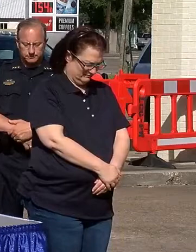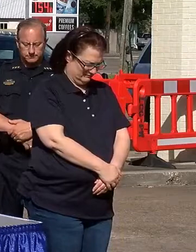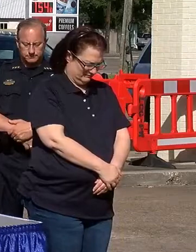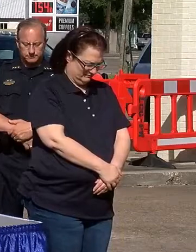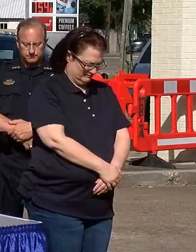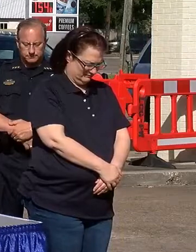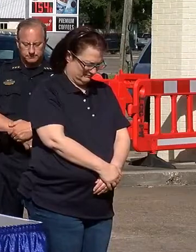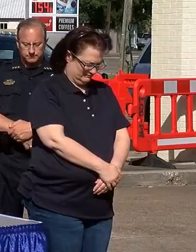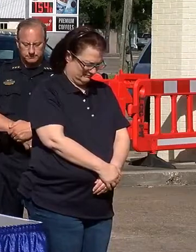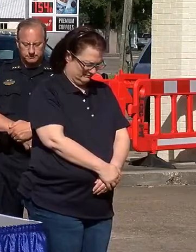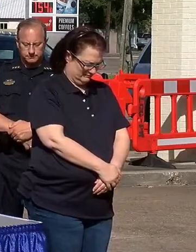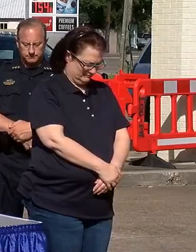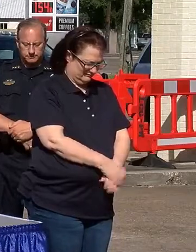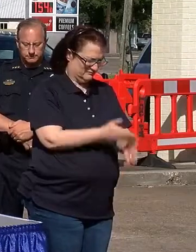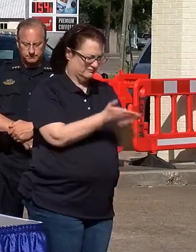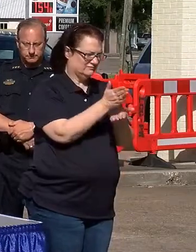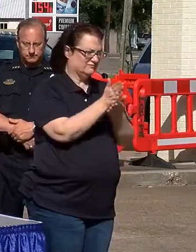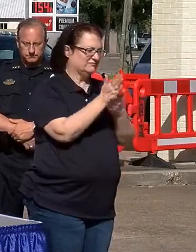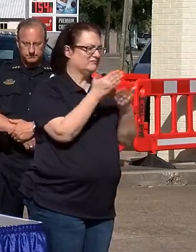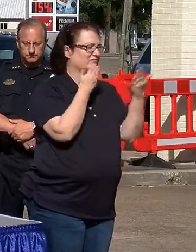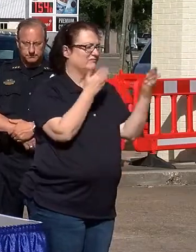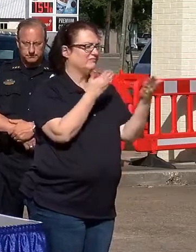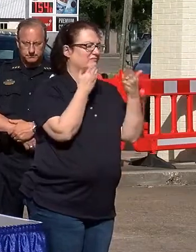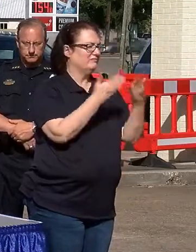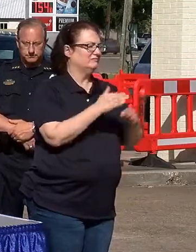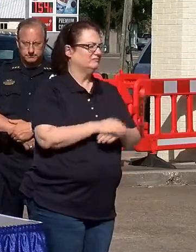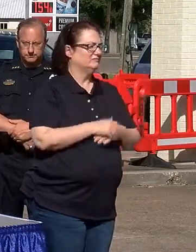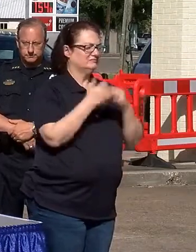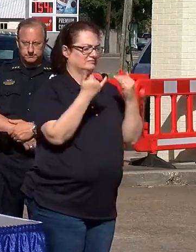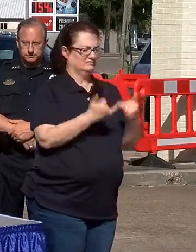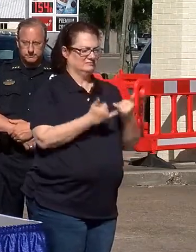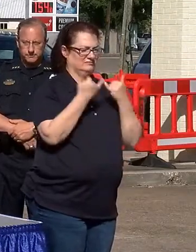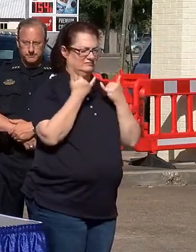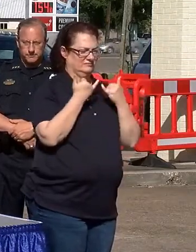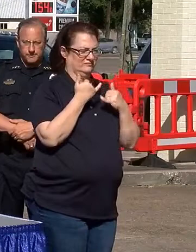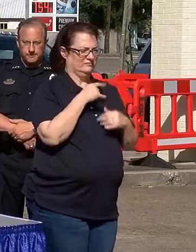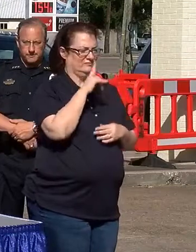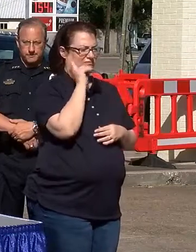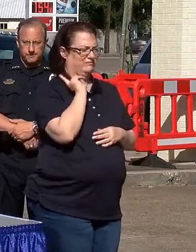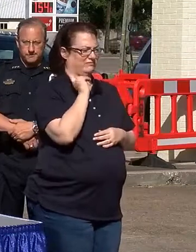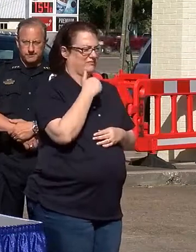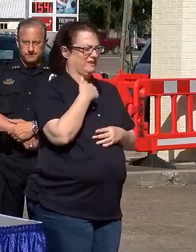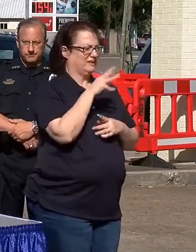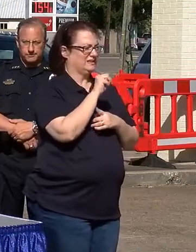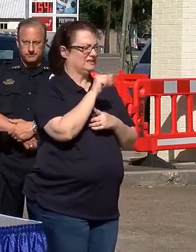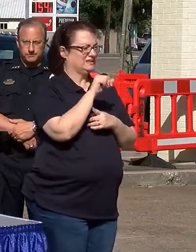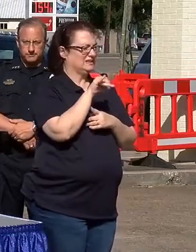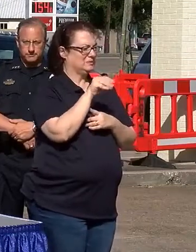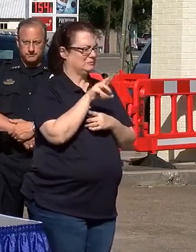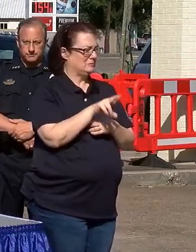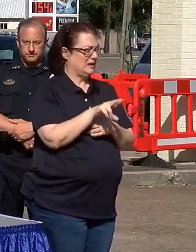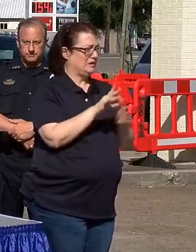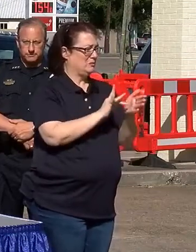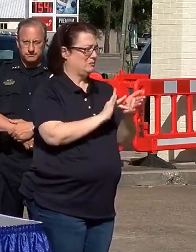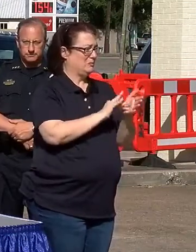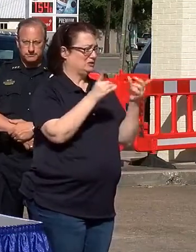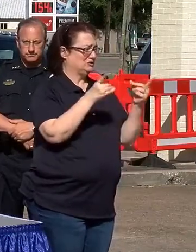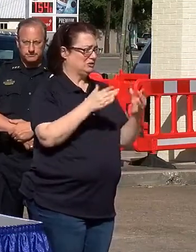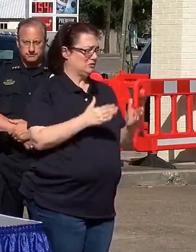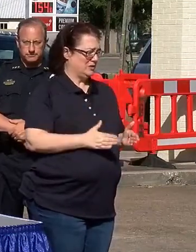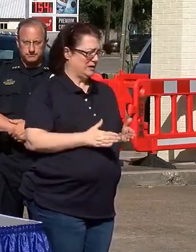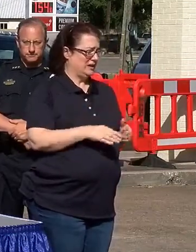Thank you. All right, thank you. And again, I am joined by my fellow mayors in the parish. We have our medical director of the parish, Dr. Doug